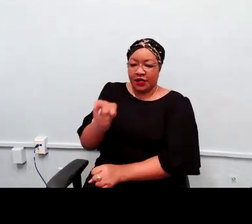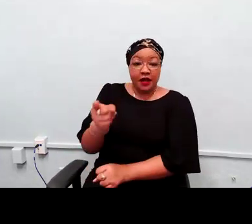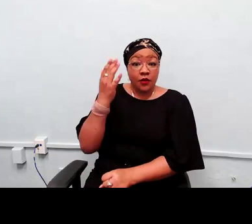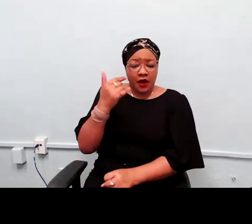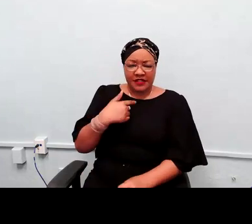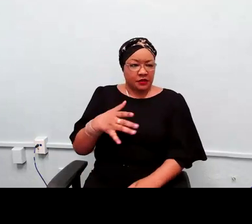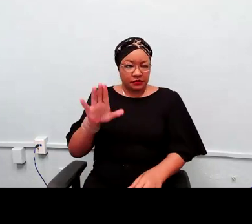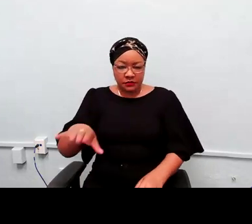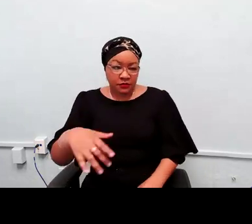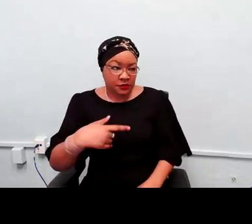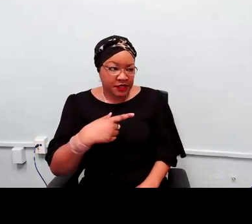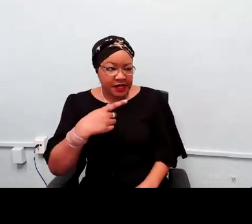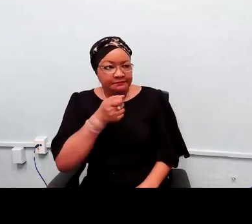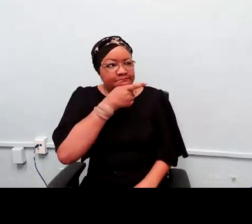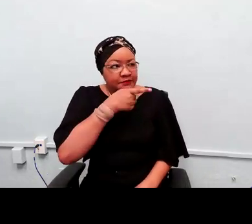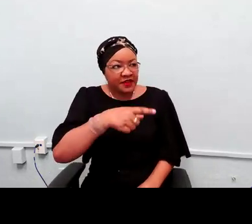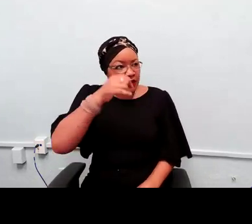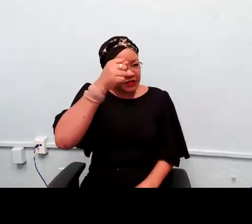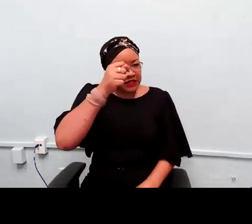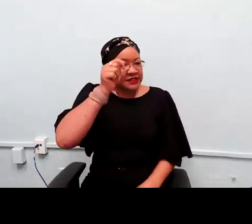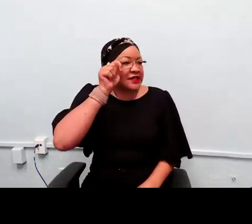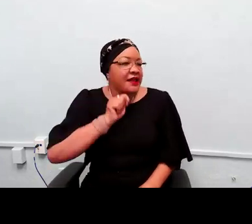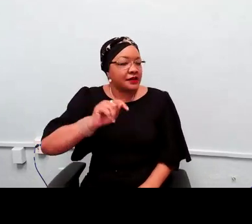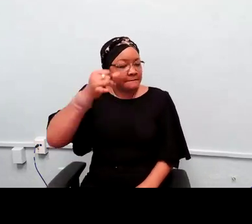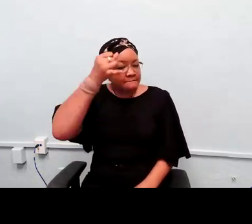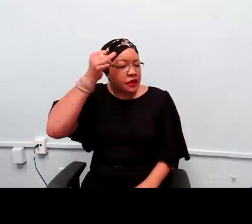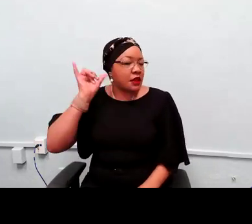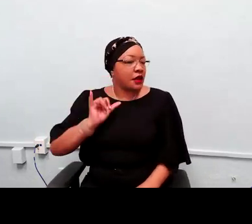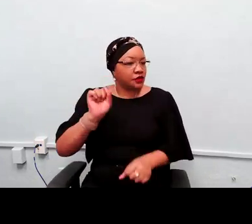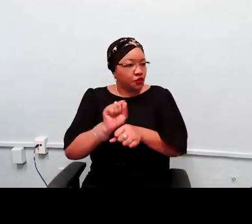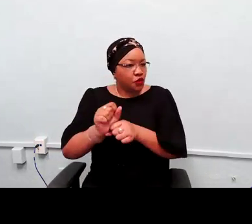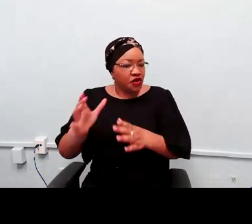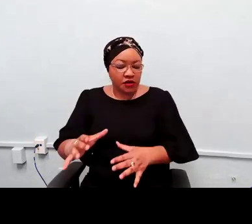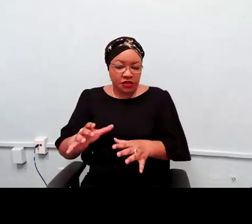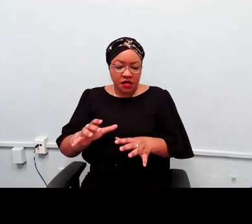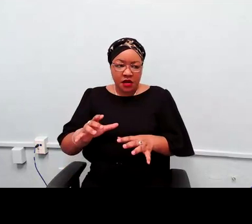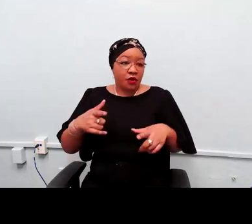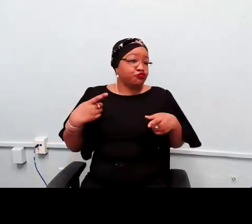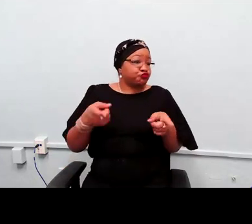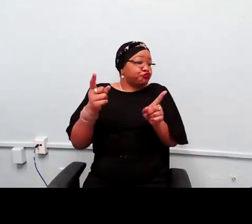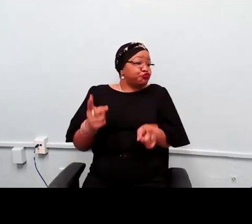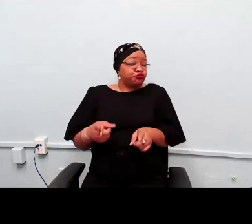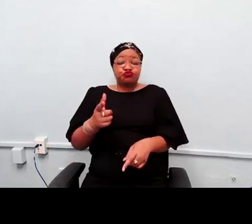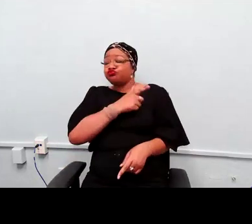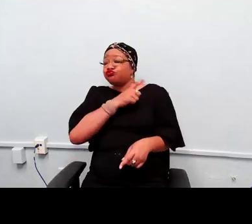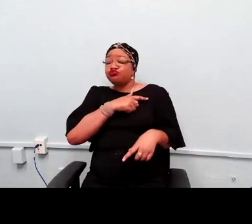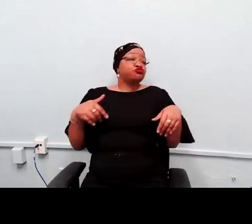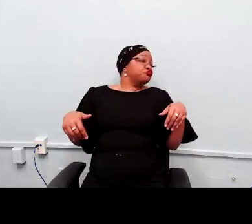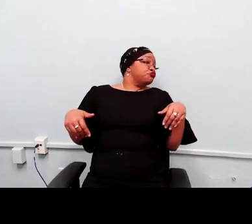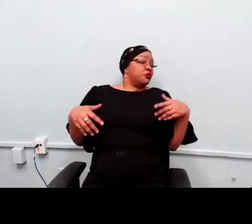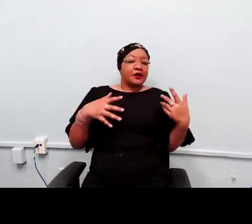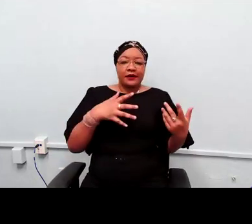blonde workers seemed to be having way too much fun, while the brown workers got all the crap jobs and early pink